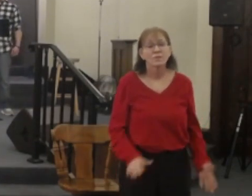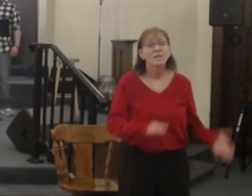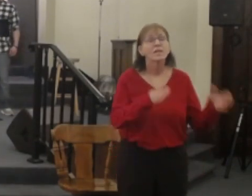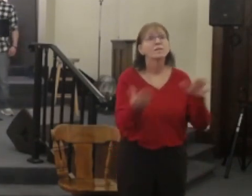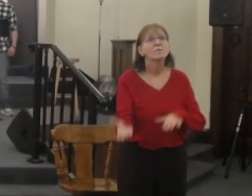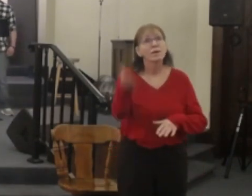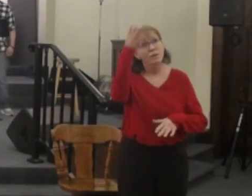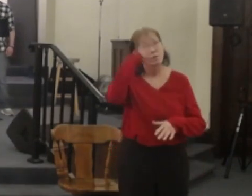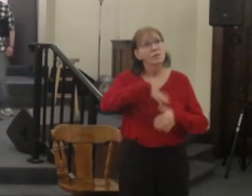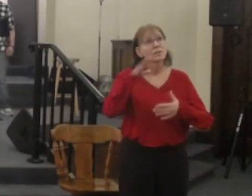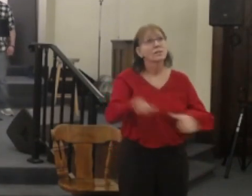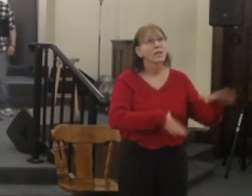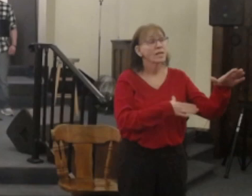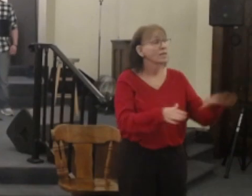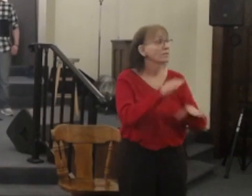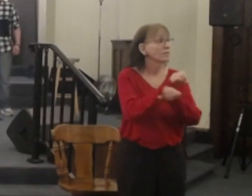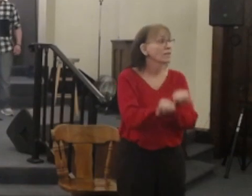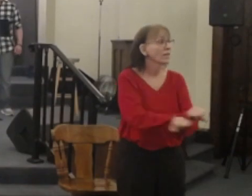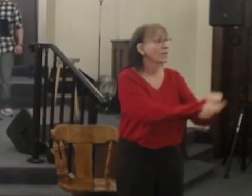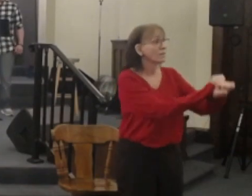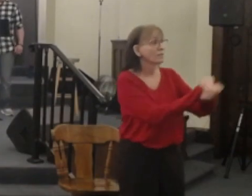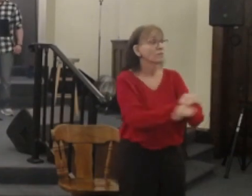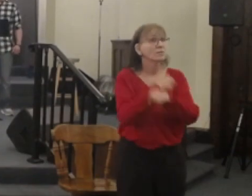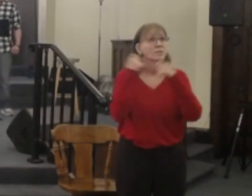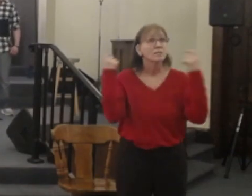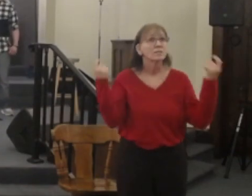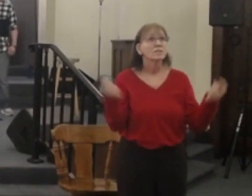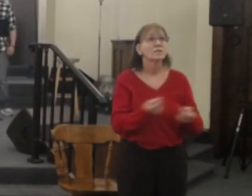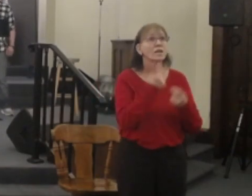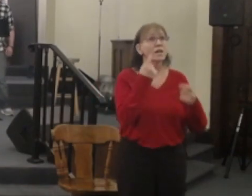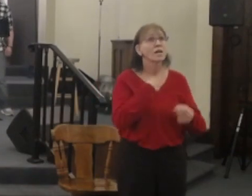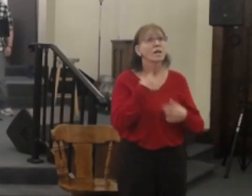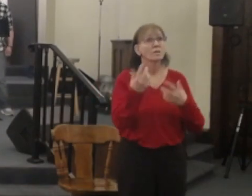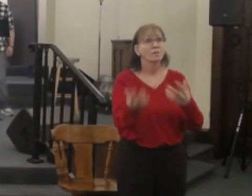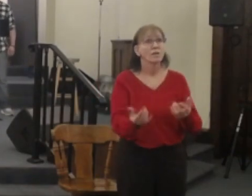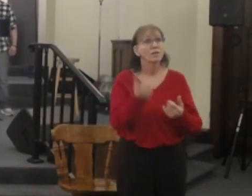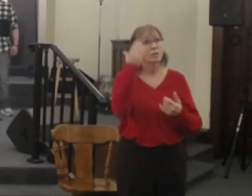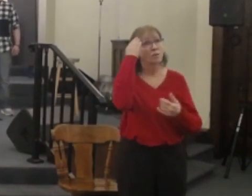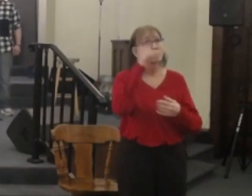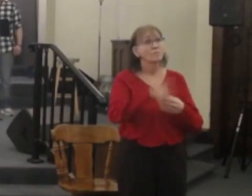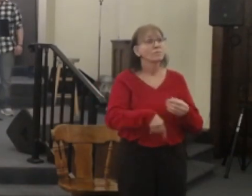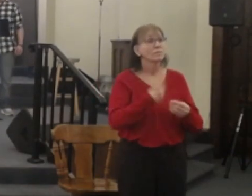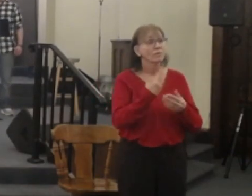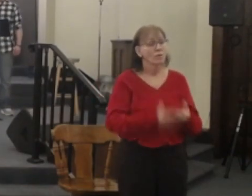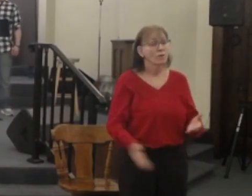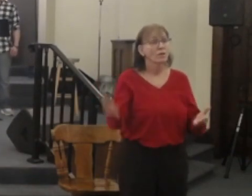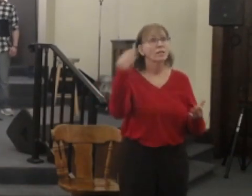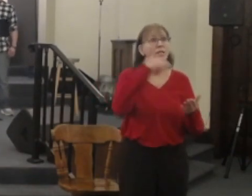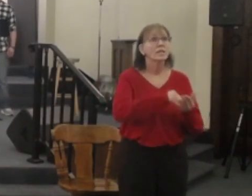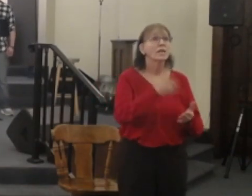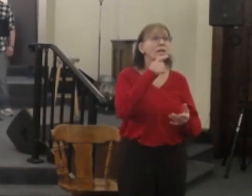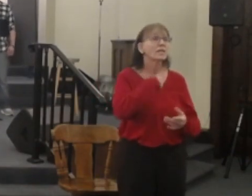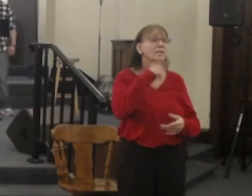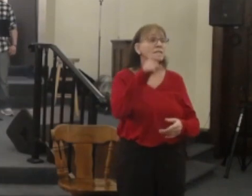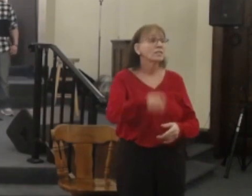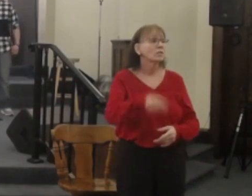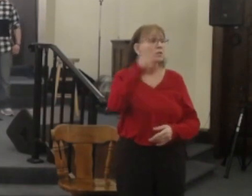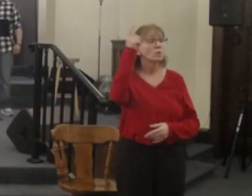Dead men walking, slave to sin. I want to know about being born again. I need